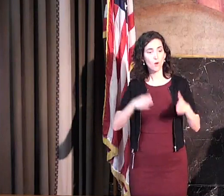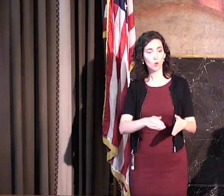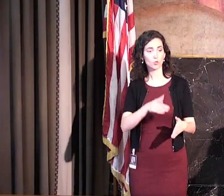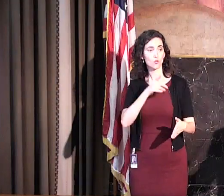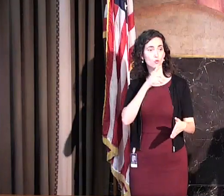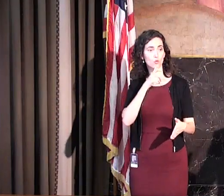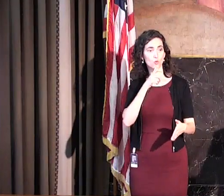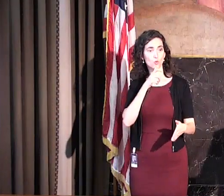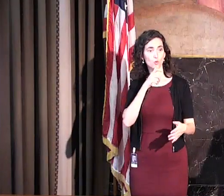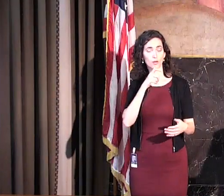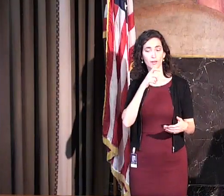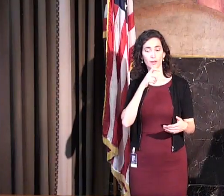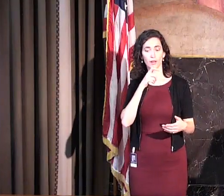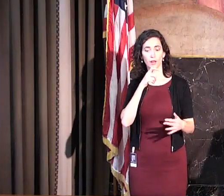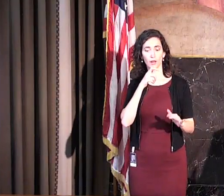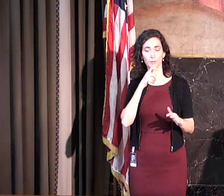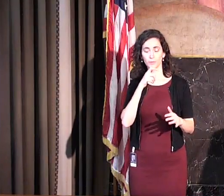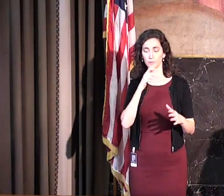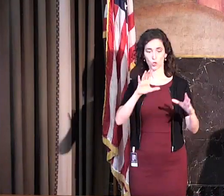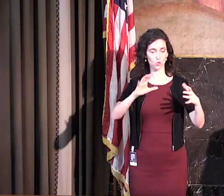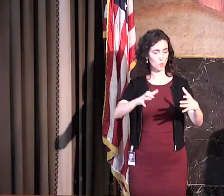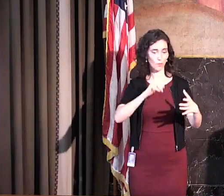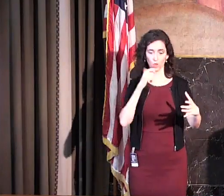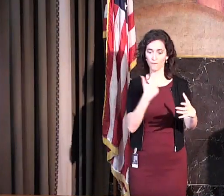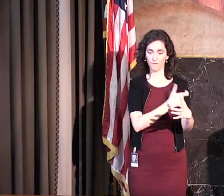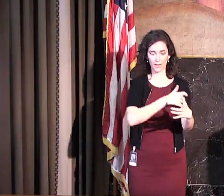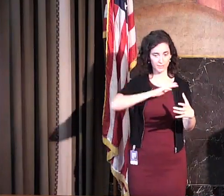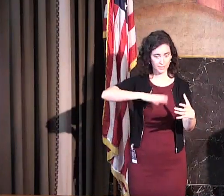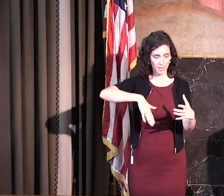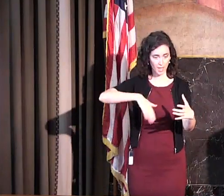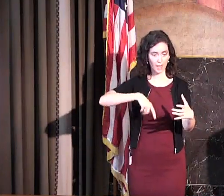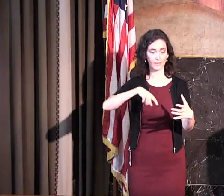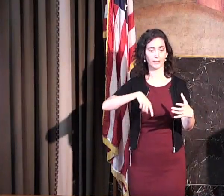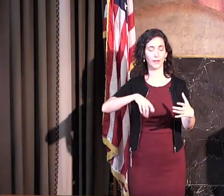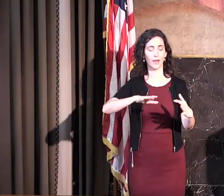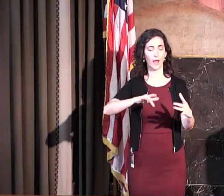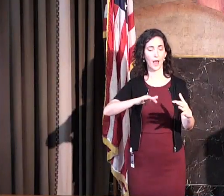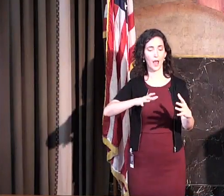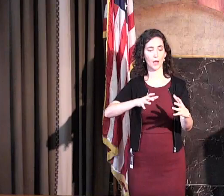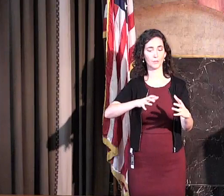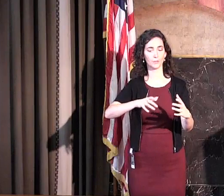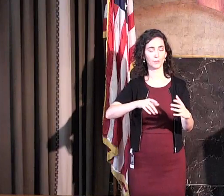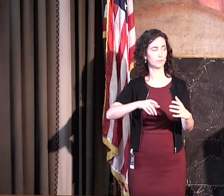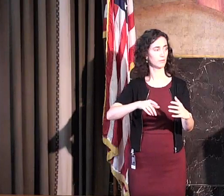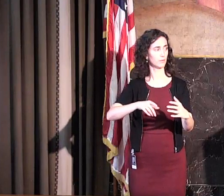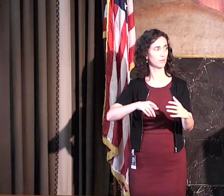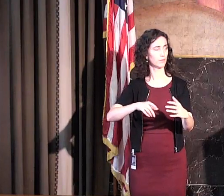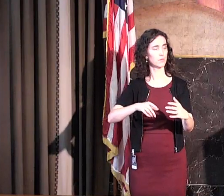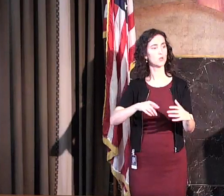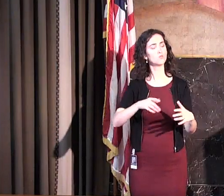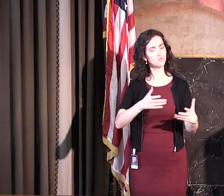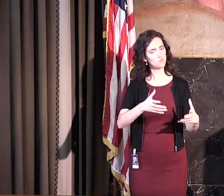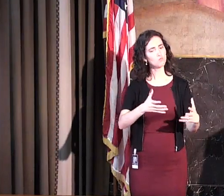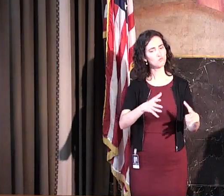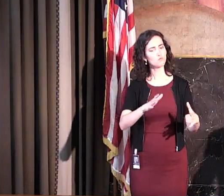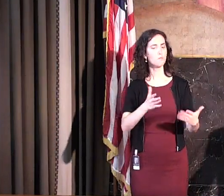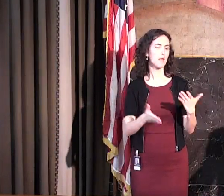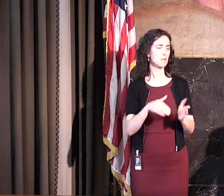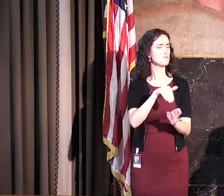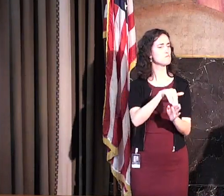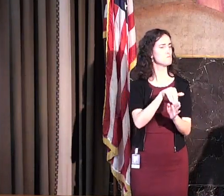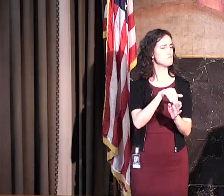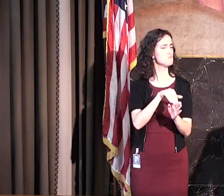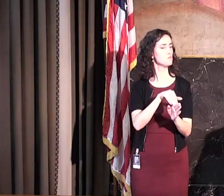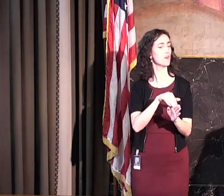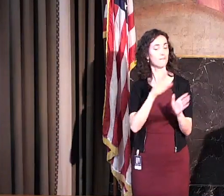we believe are in the unvaccinated category who are more amenable to receiving a vaccine.